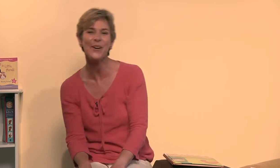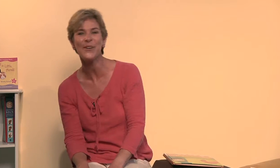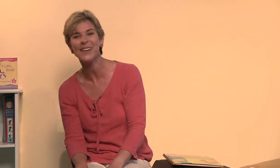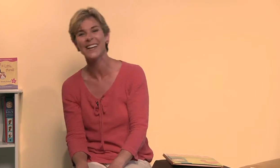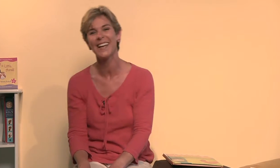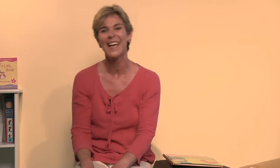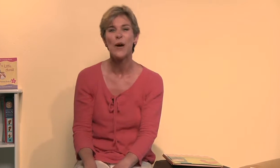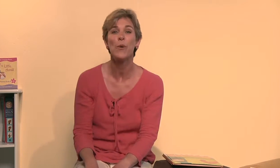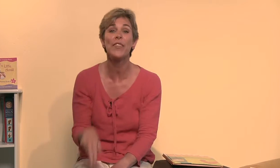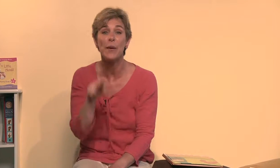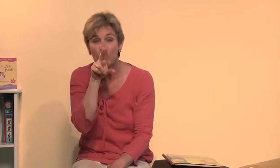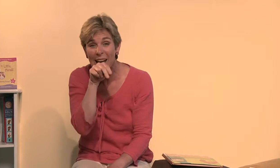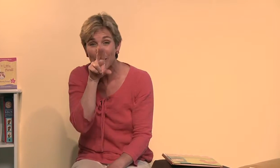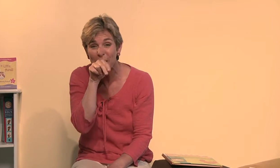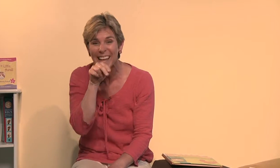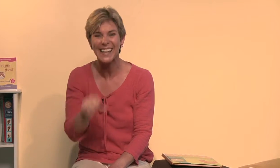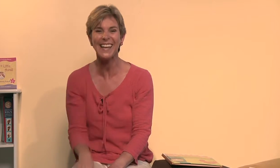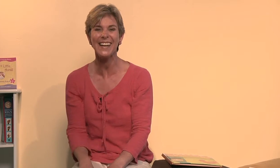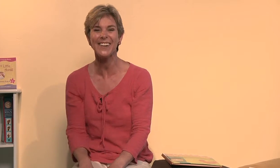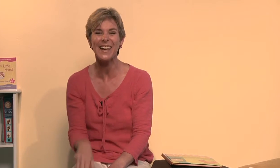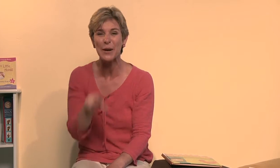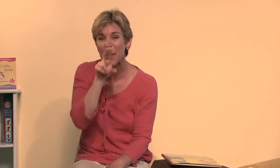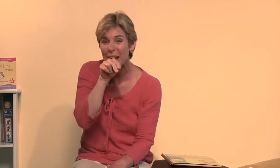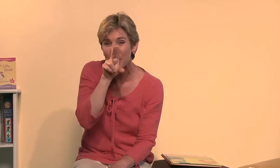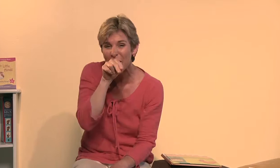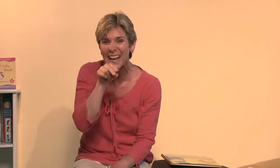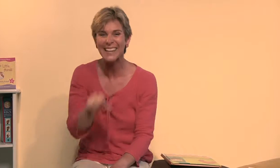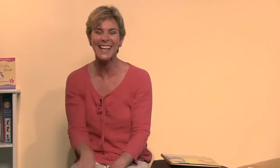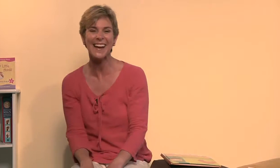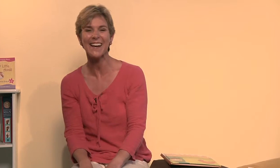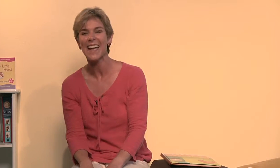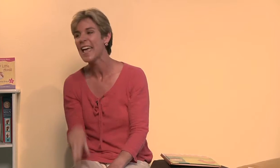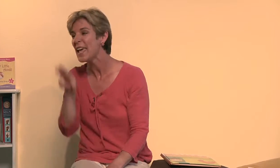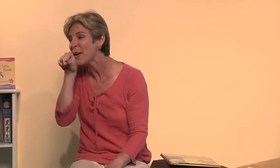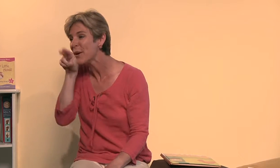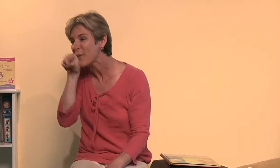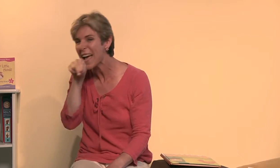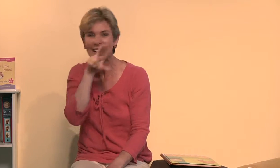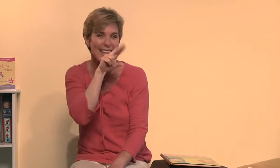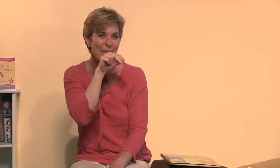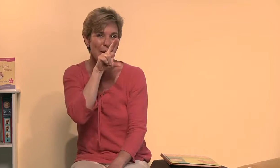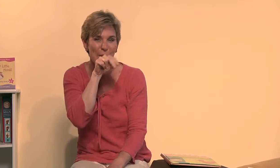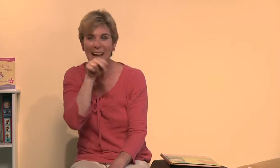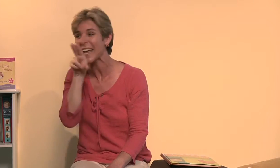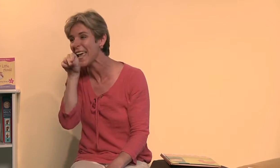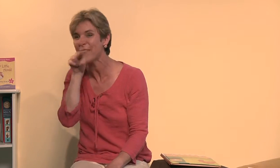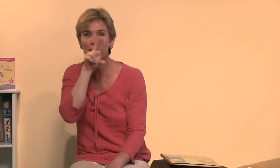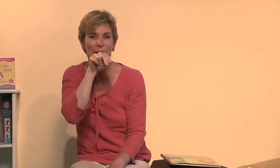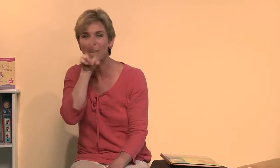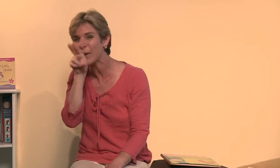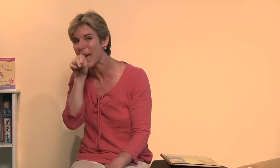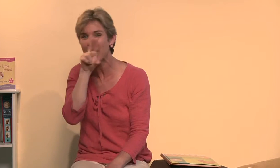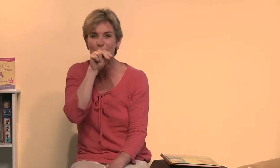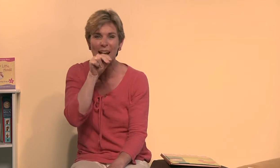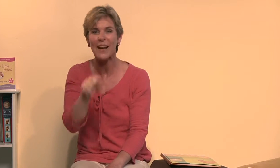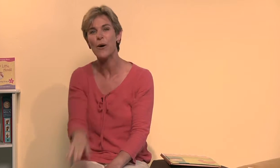E-I-E-I-O. With a quack, quack here and a quack, quack there. Here a quack, there a quack, everywhere a quack, quack.